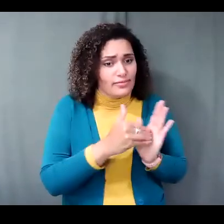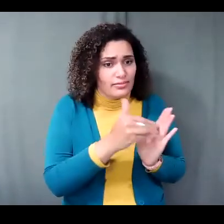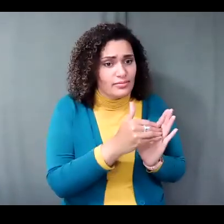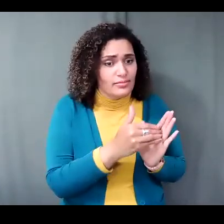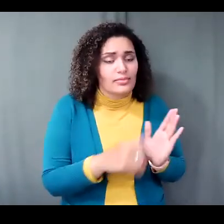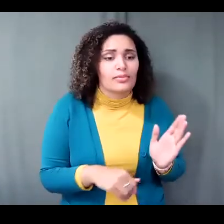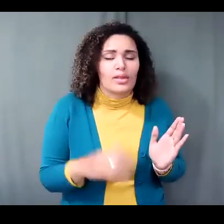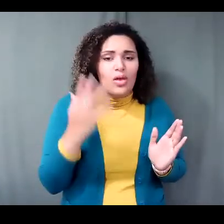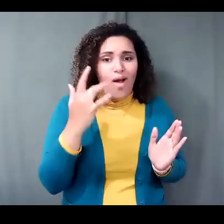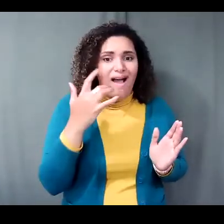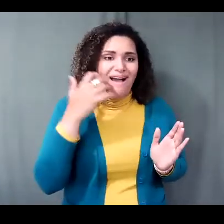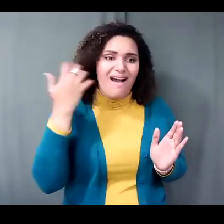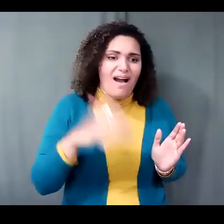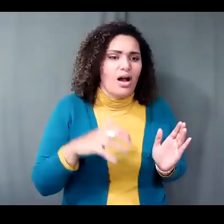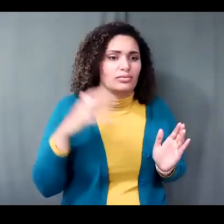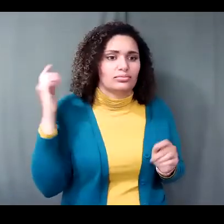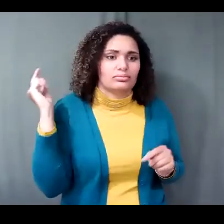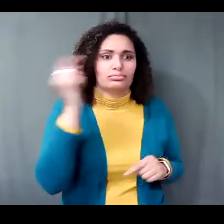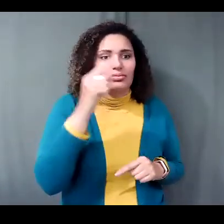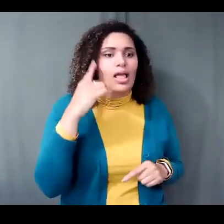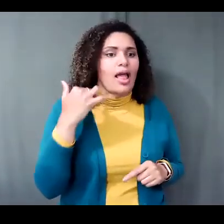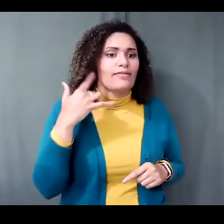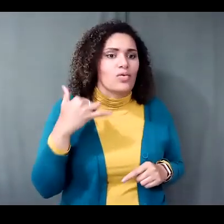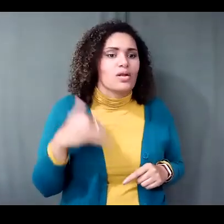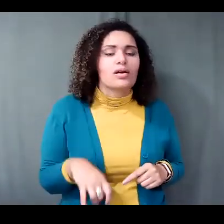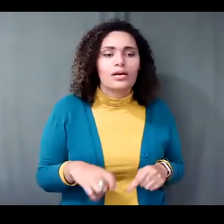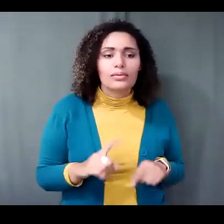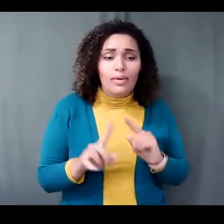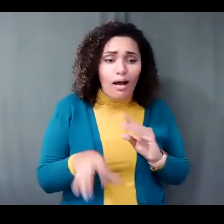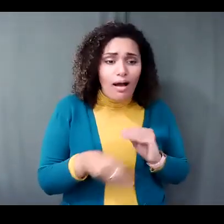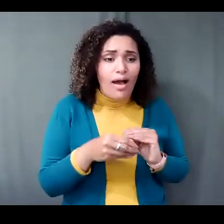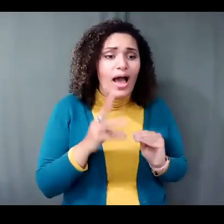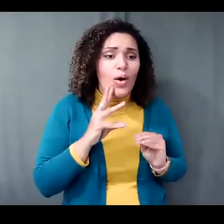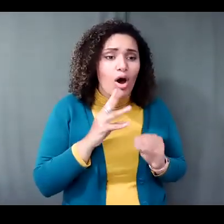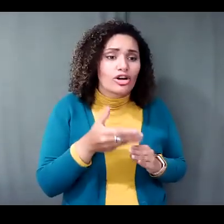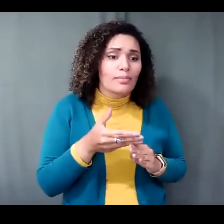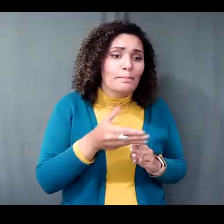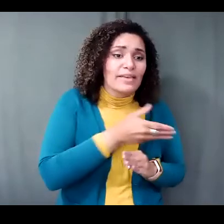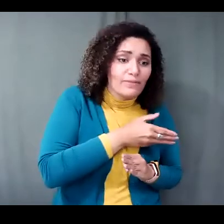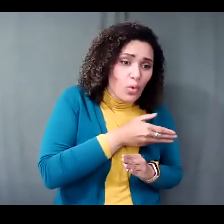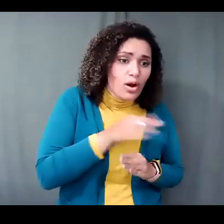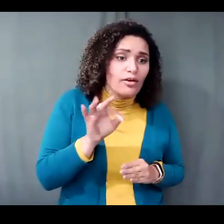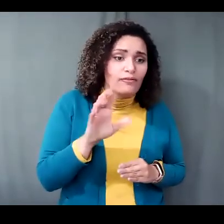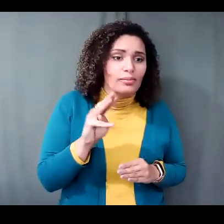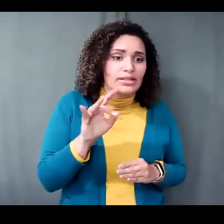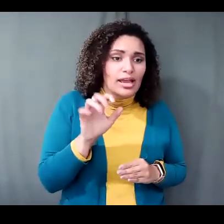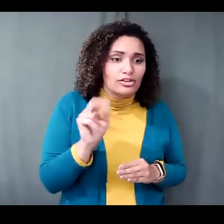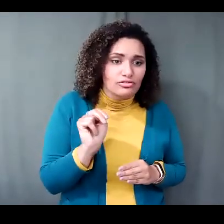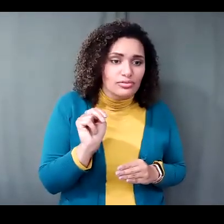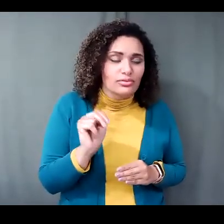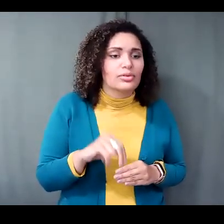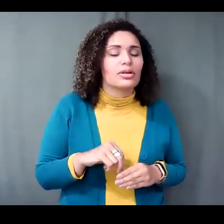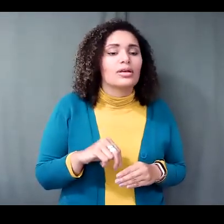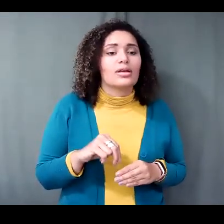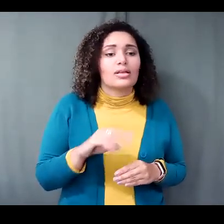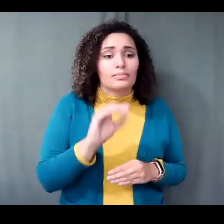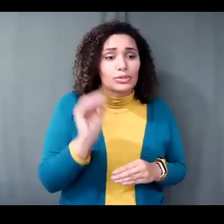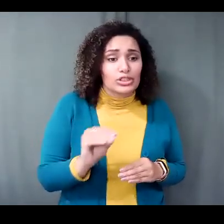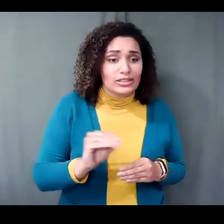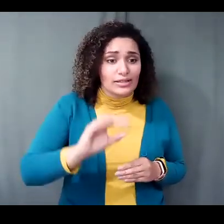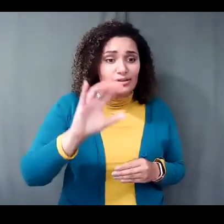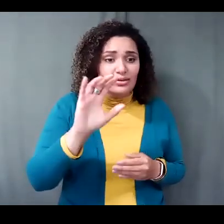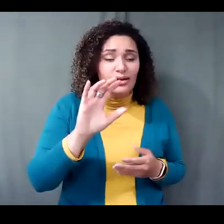because it's so hot out there. And what they would do is add water before the fermentation to bring the percent sugar